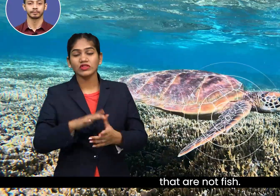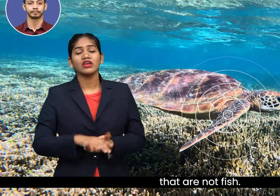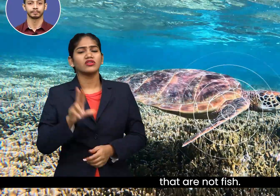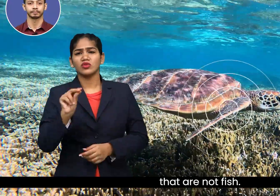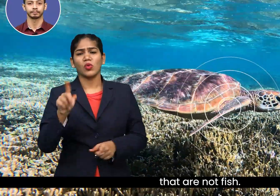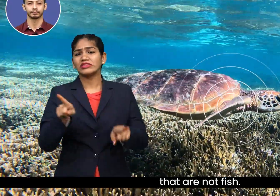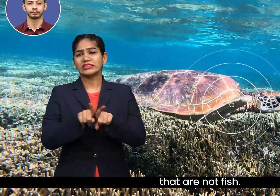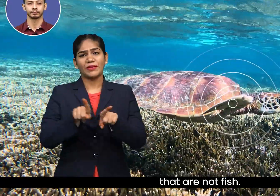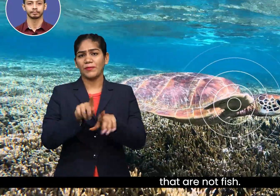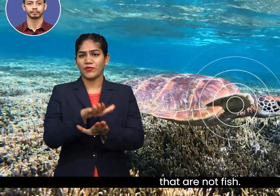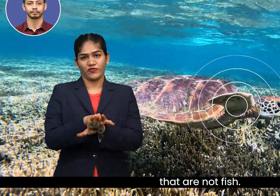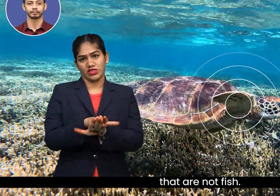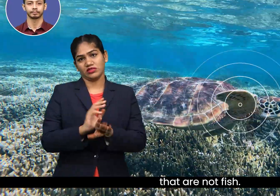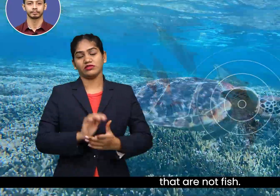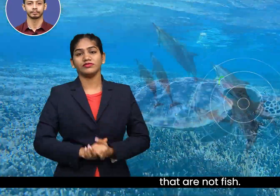fish.